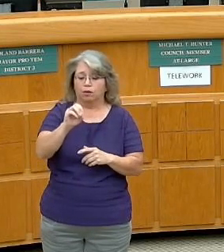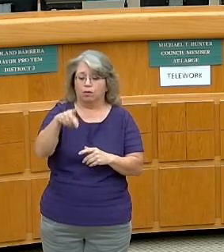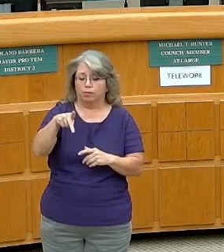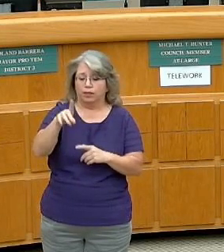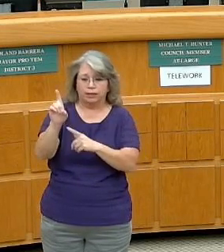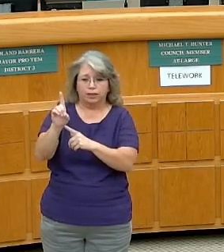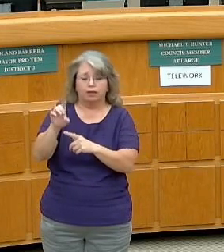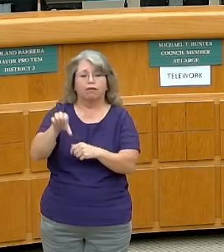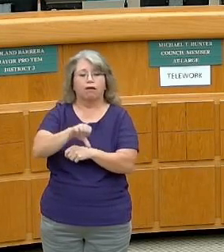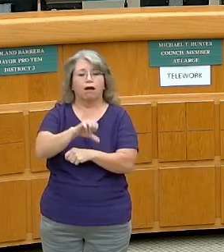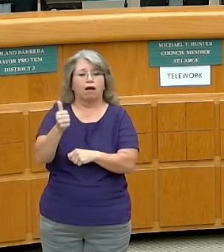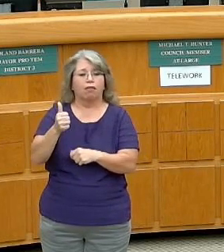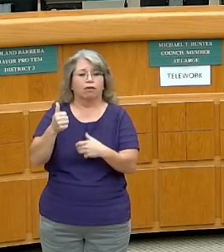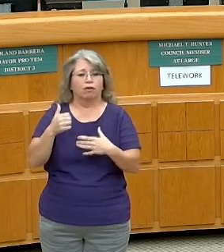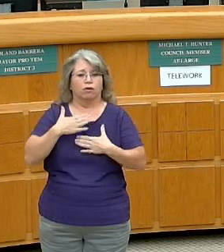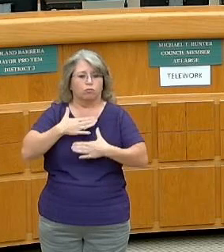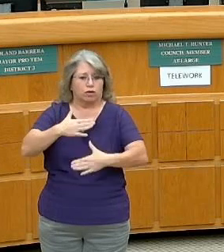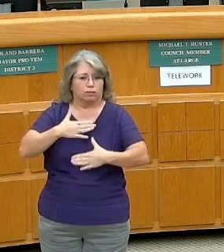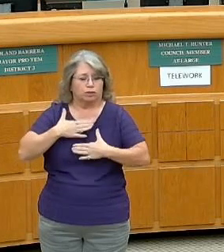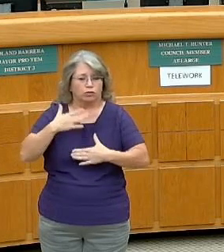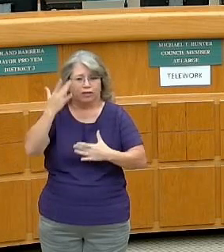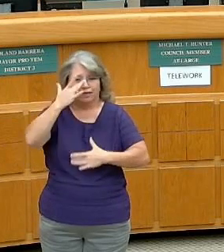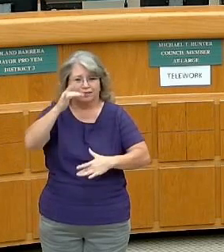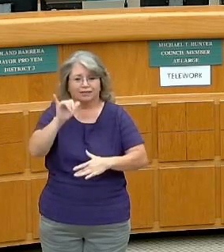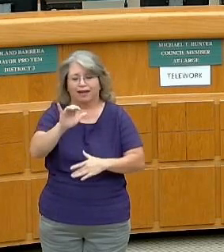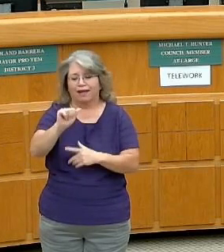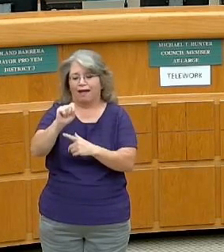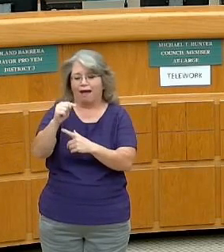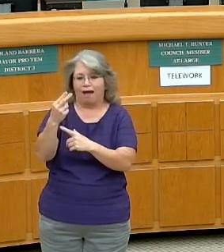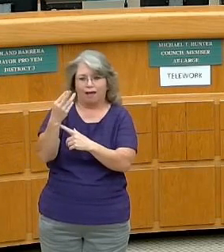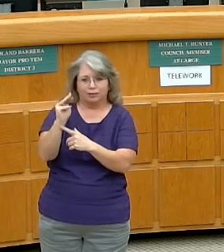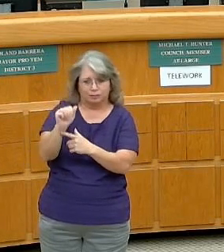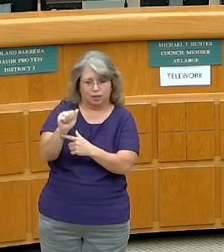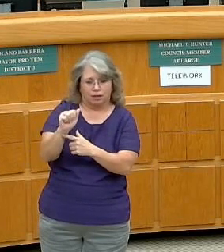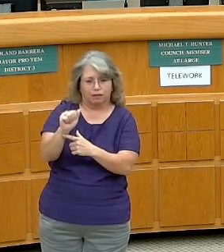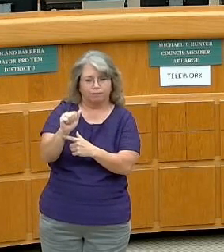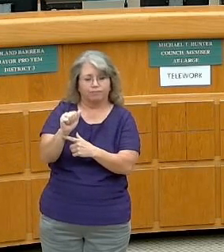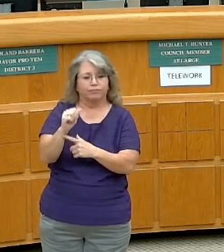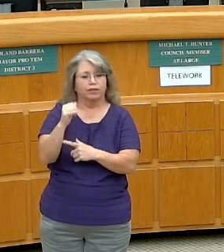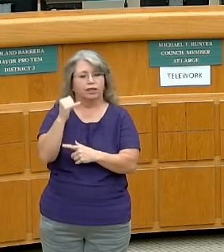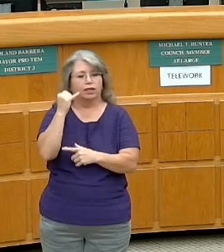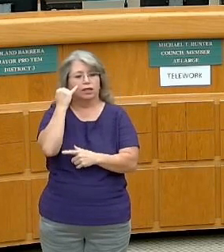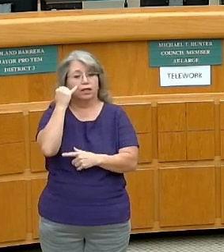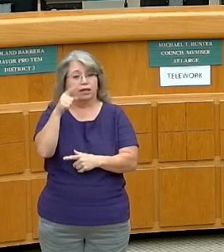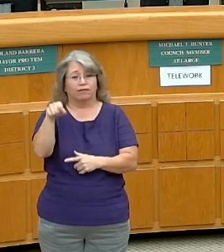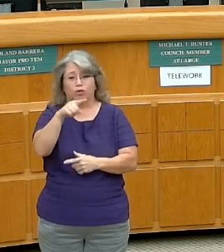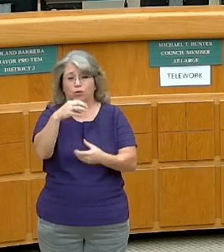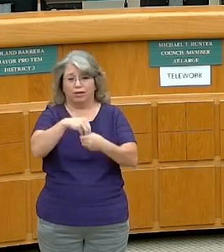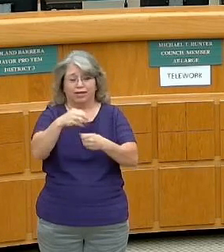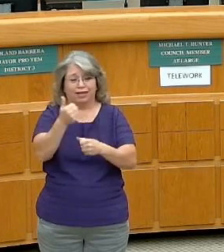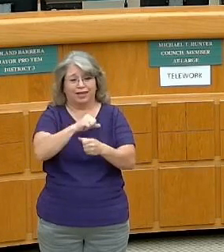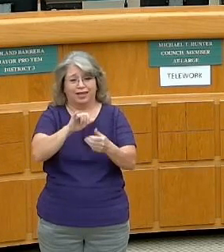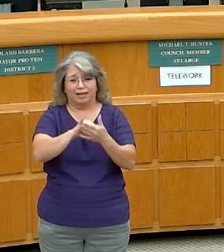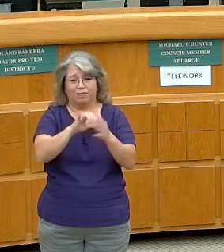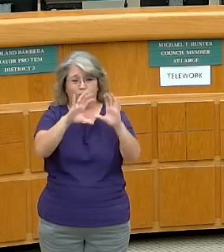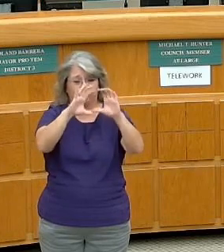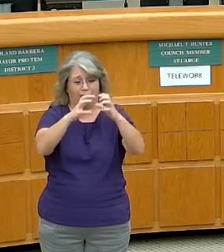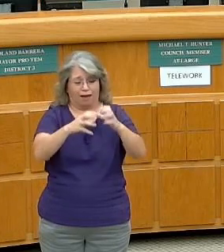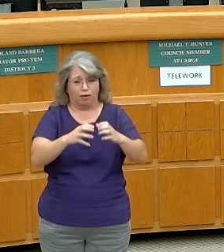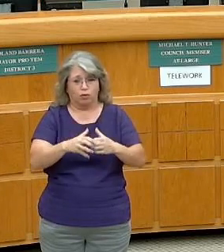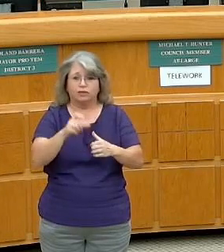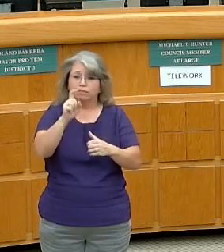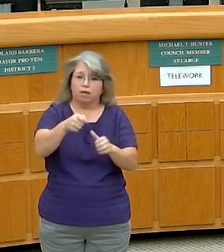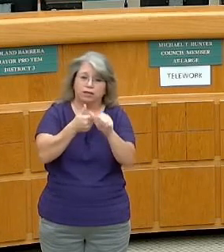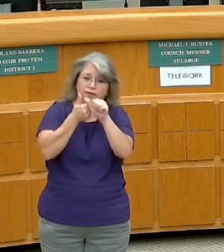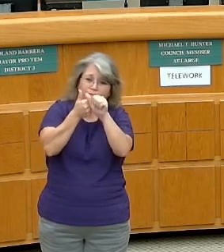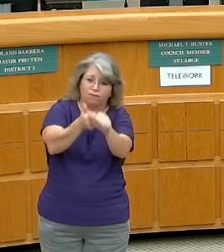other respiratory illnesses like asthma. If you fall in any of these categories, you must follow the prevention protocols